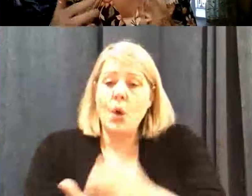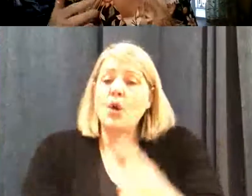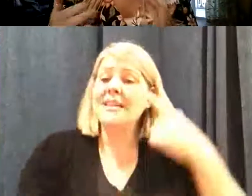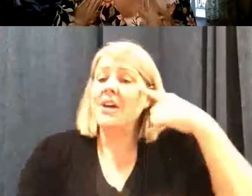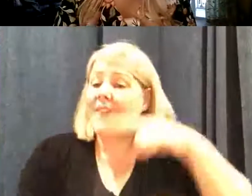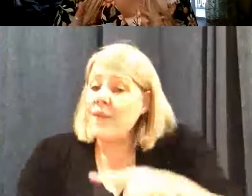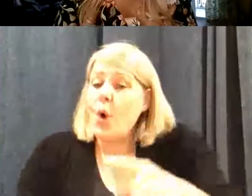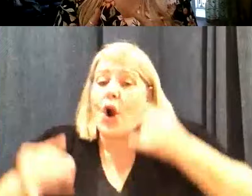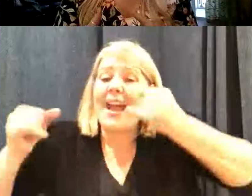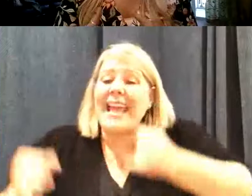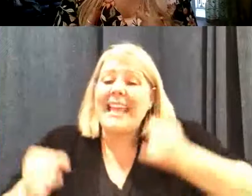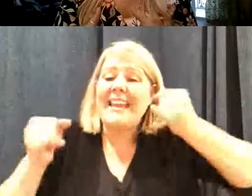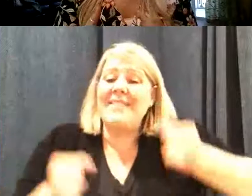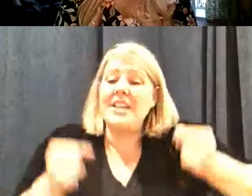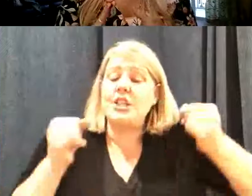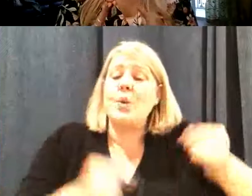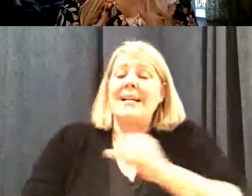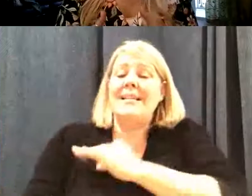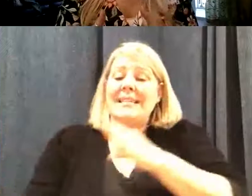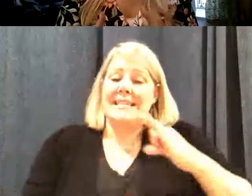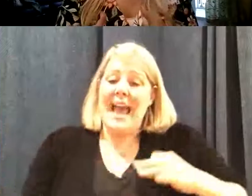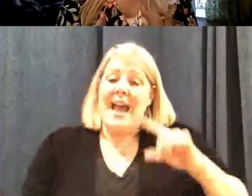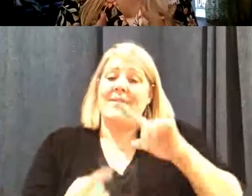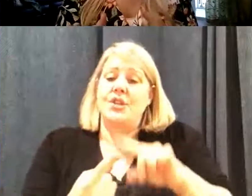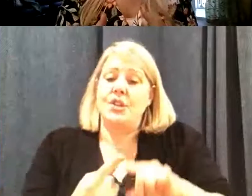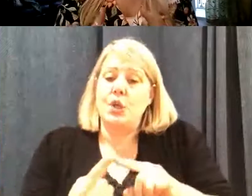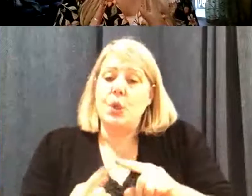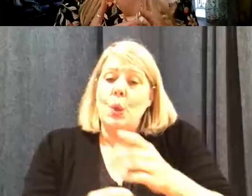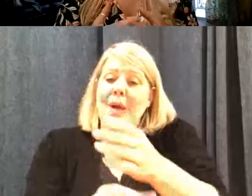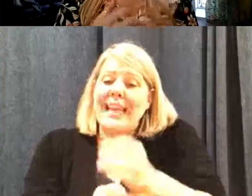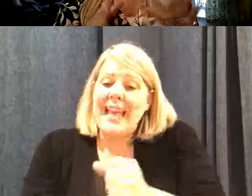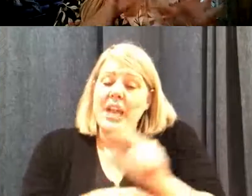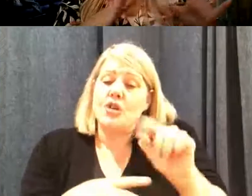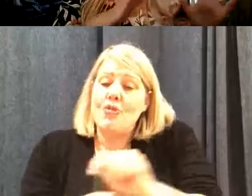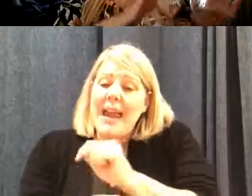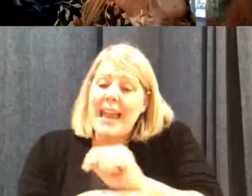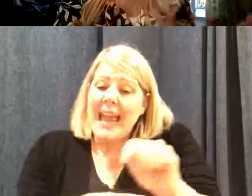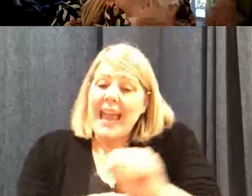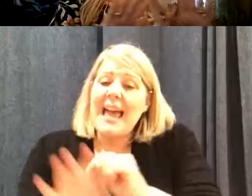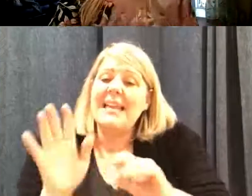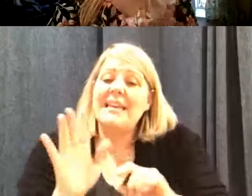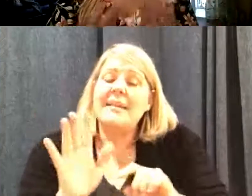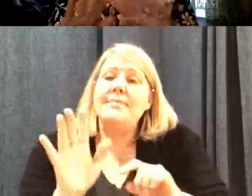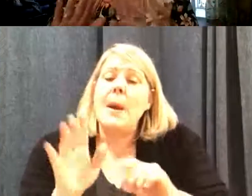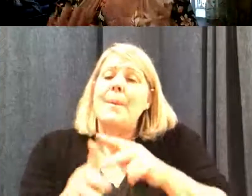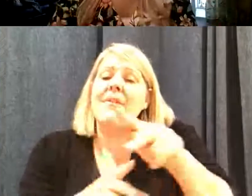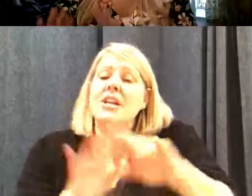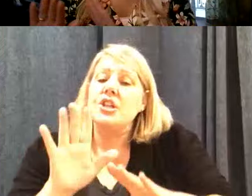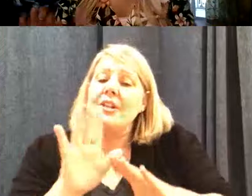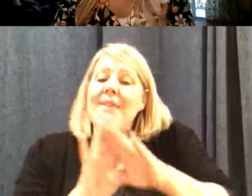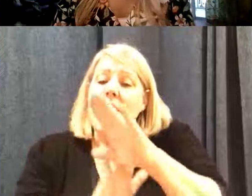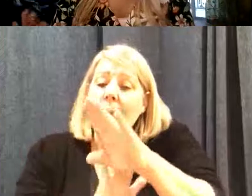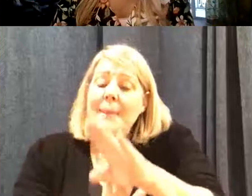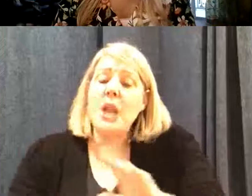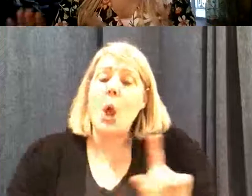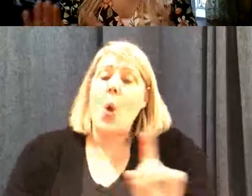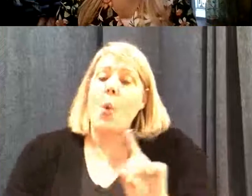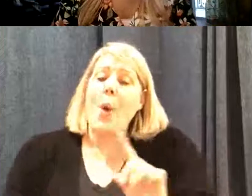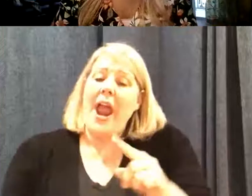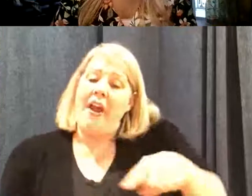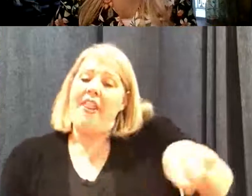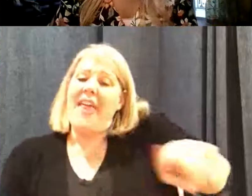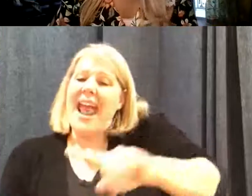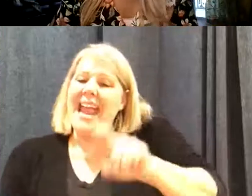get the training and development where they need it specifically. They go through the slides on their own pace so that